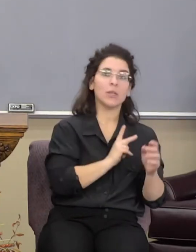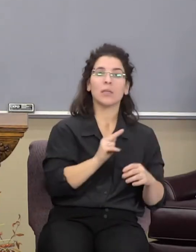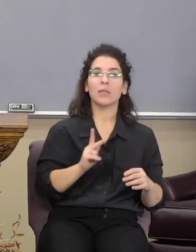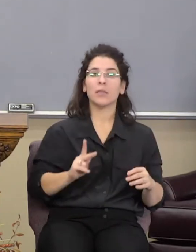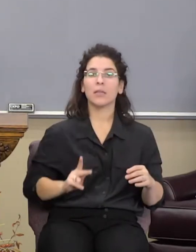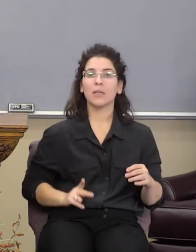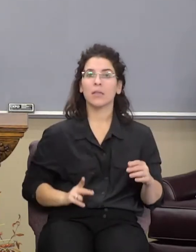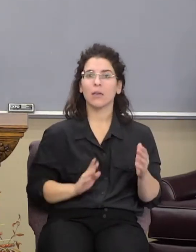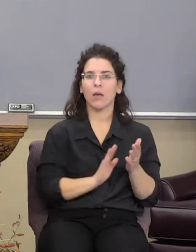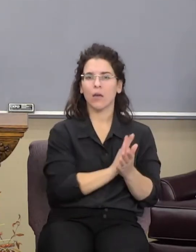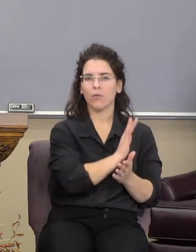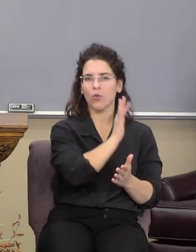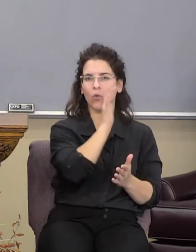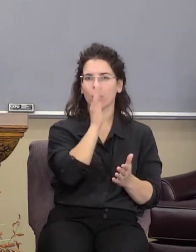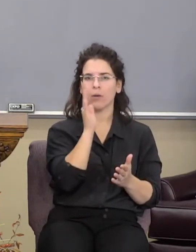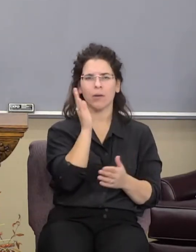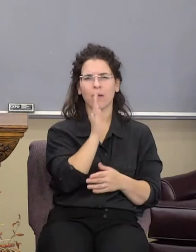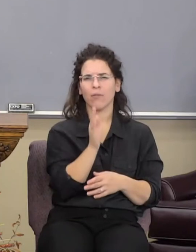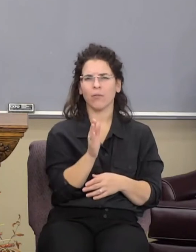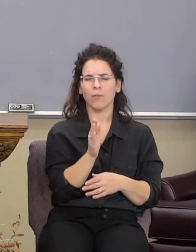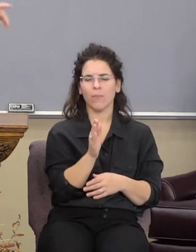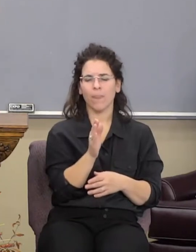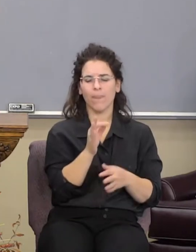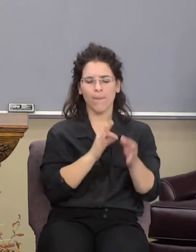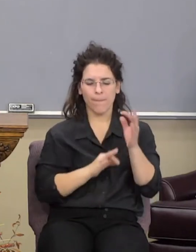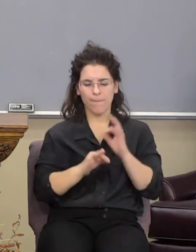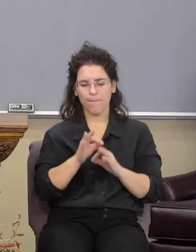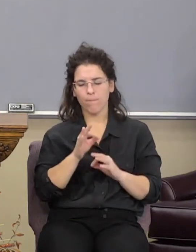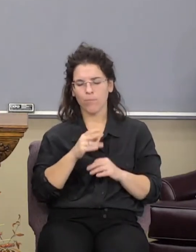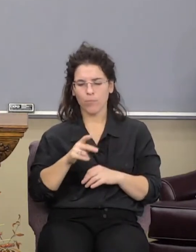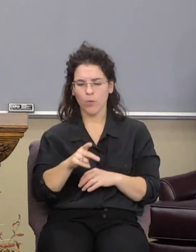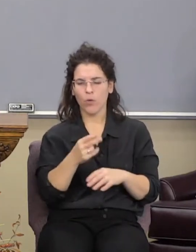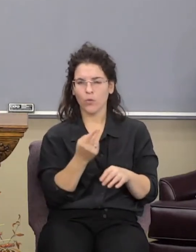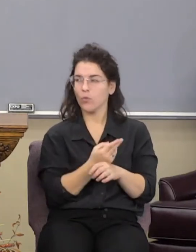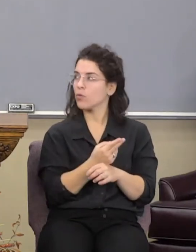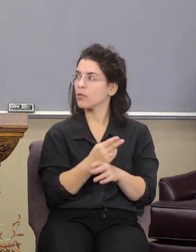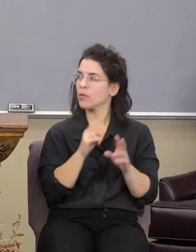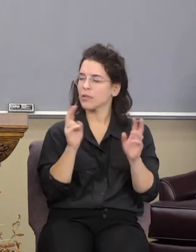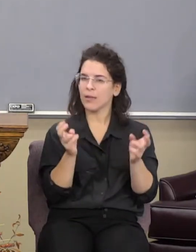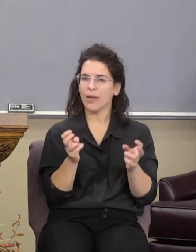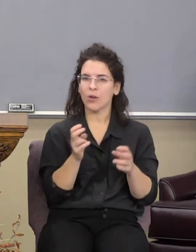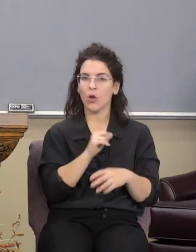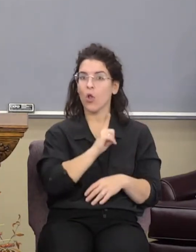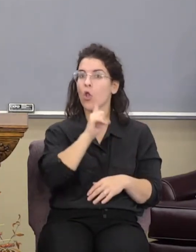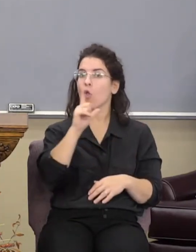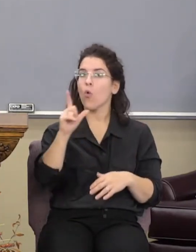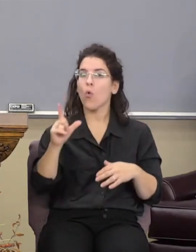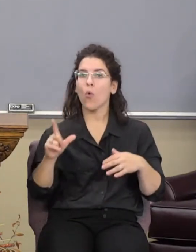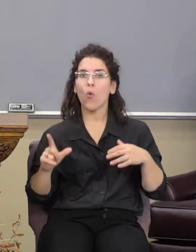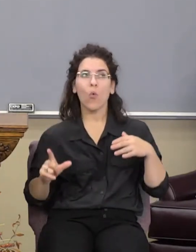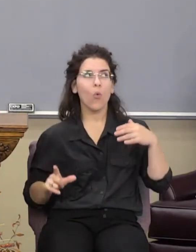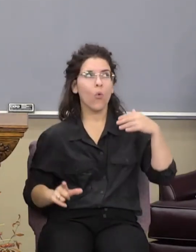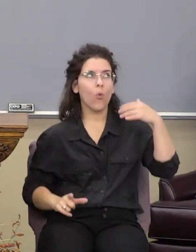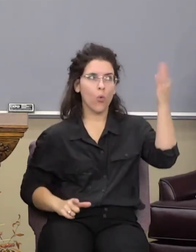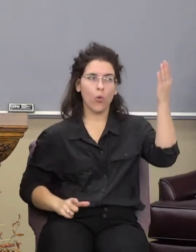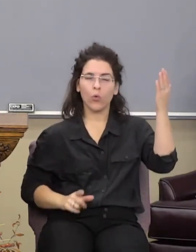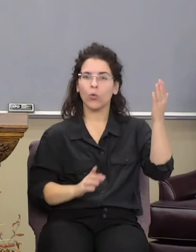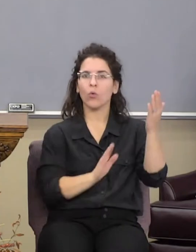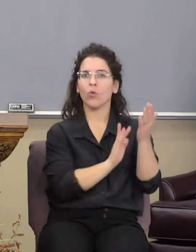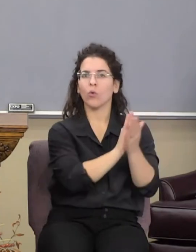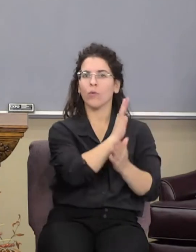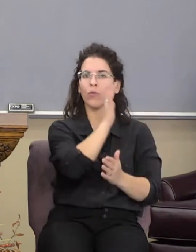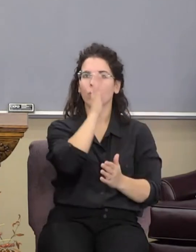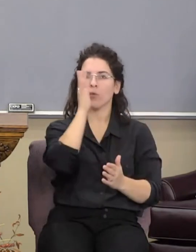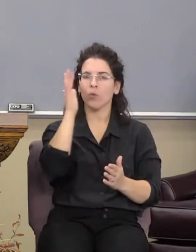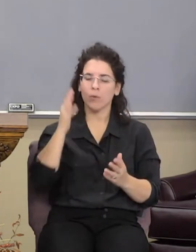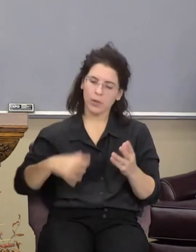King of Glory. Rather, Paul uses the title Lord of Glory. He's